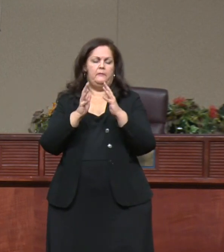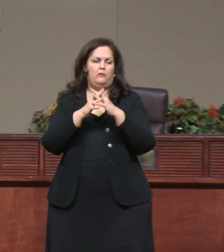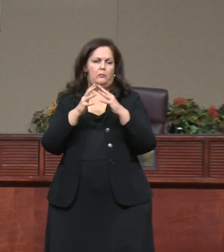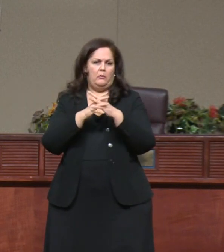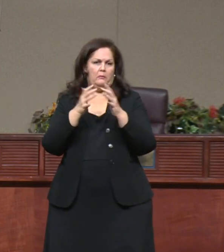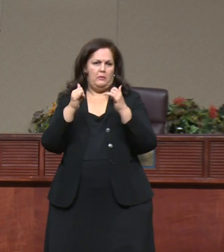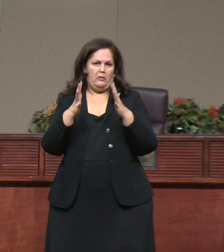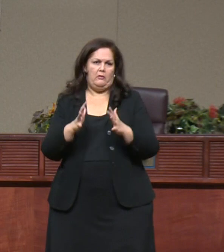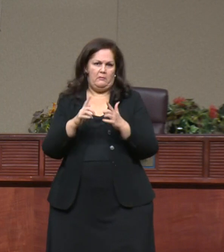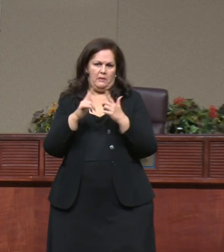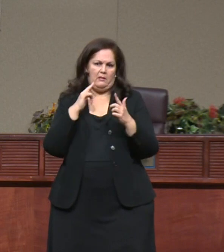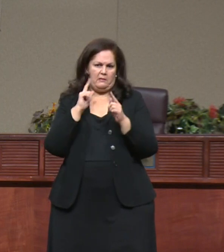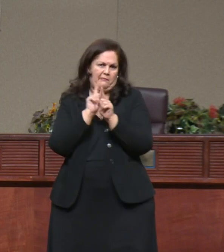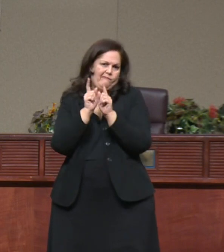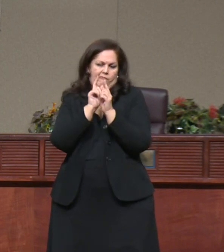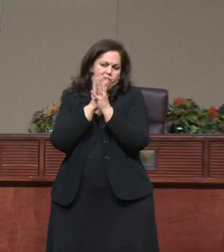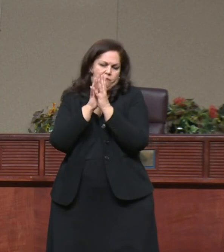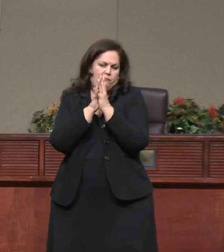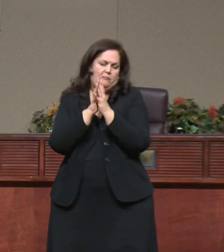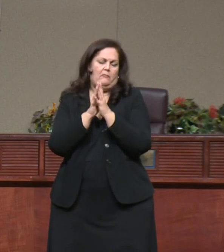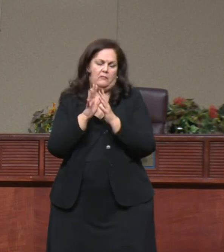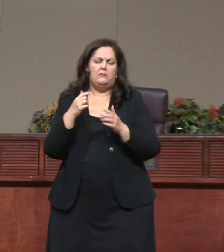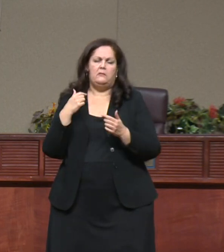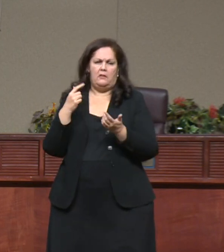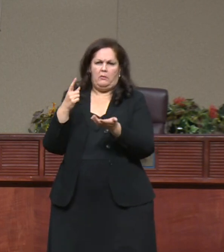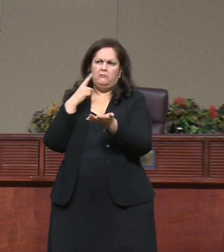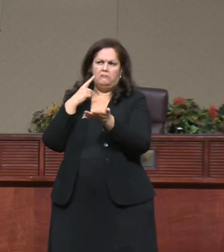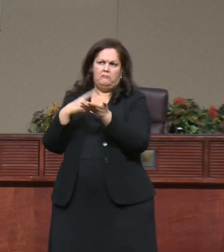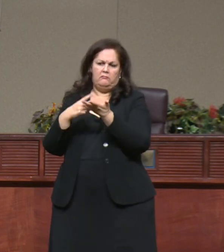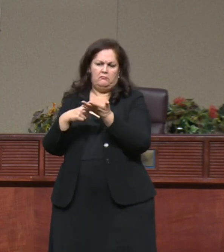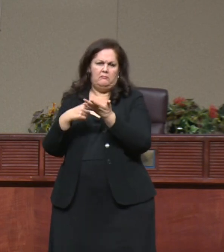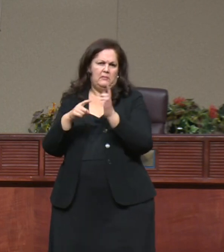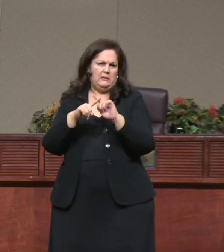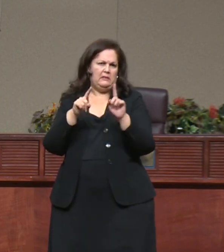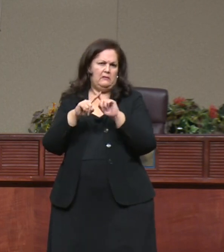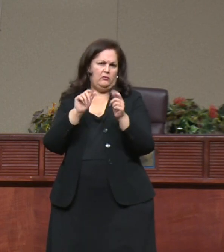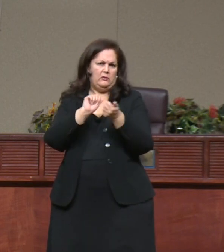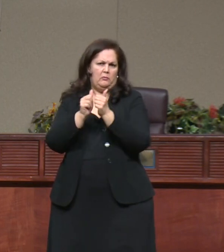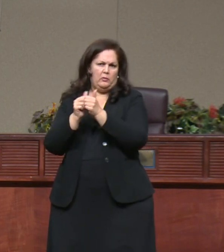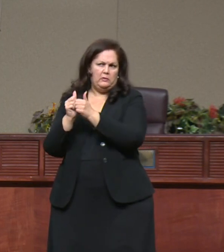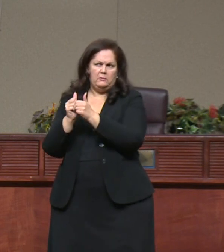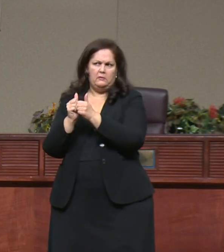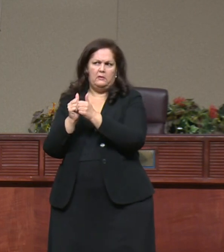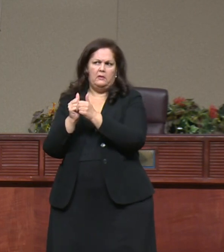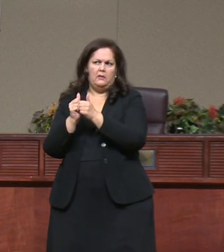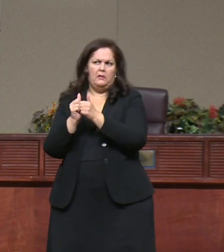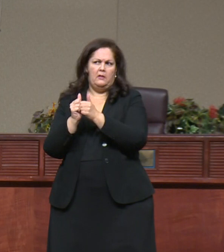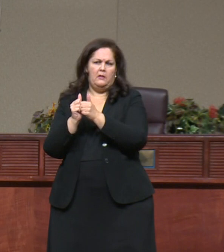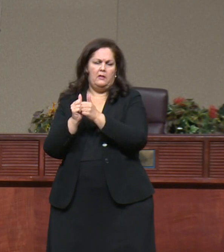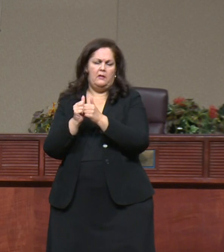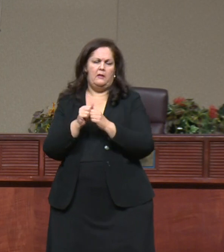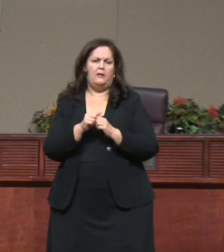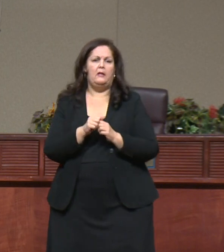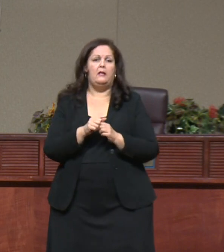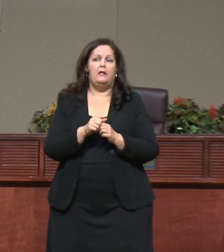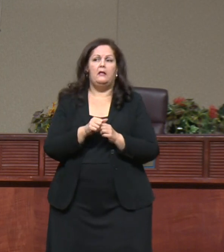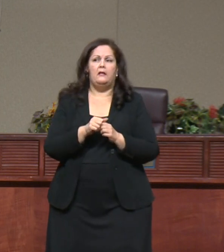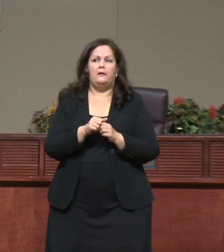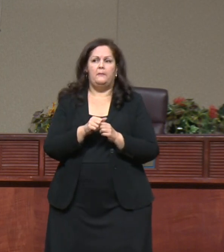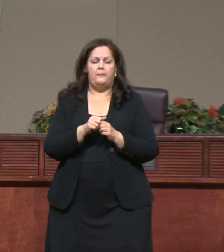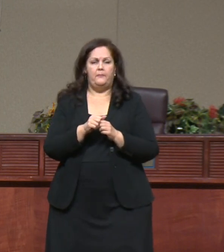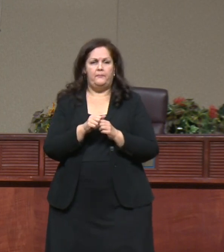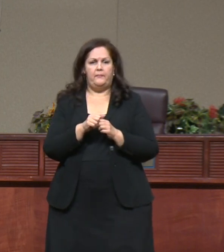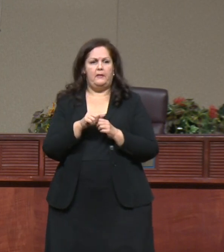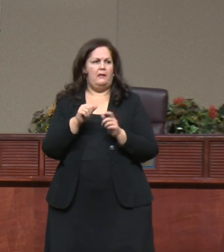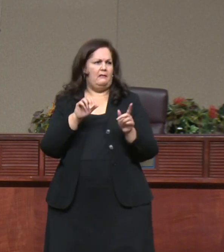is. And there were some discussions about including other sports. And in this case, and Scott